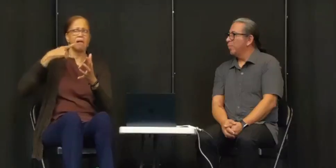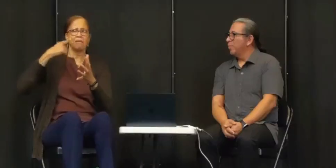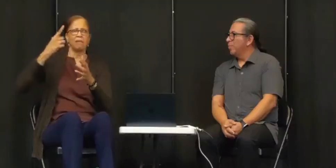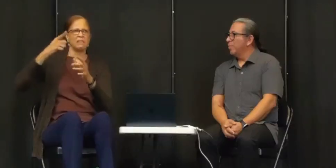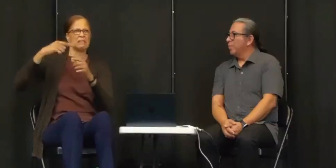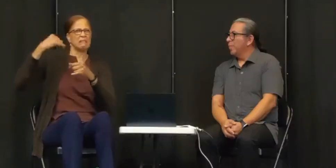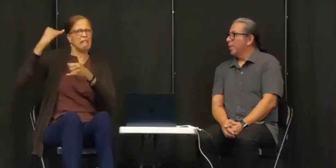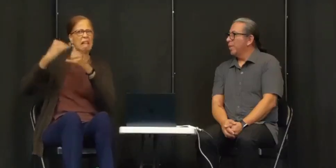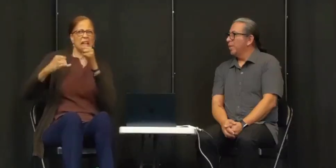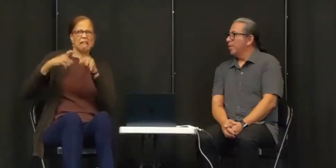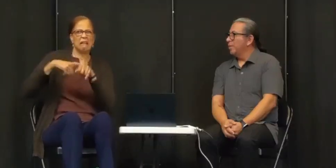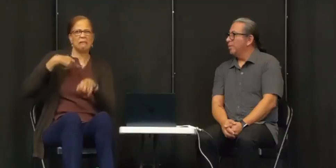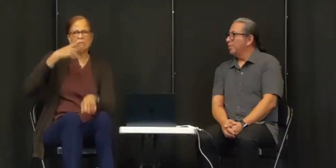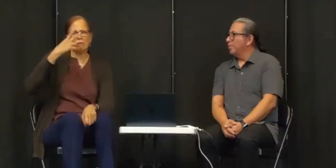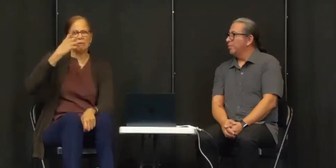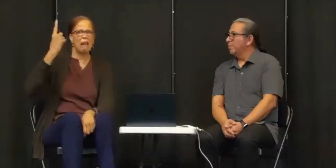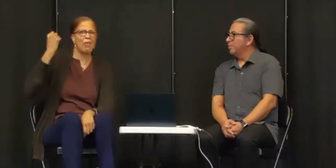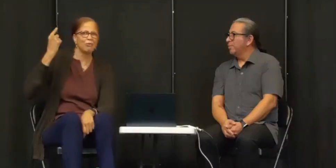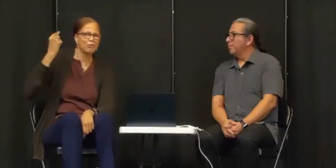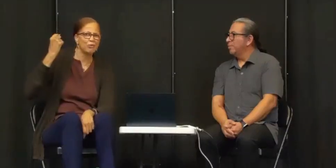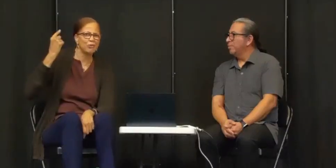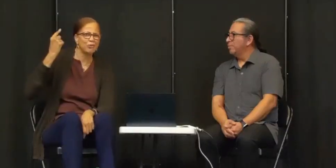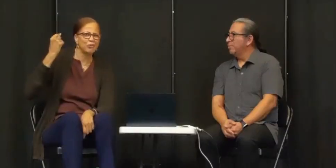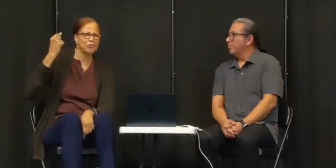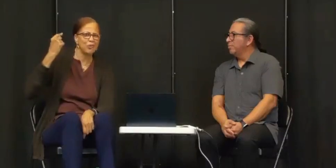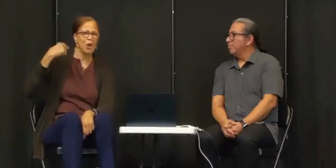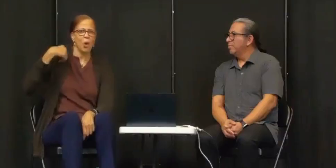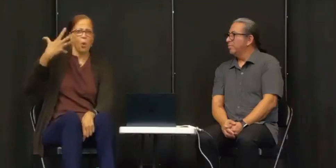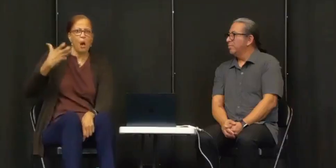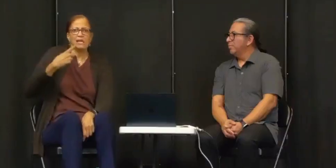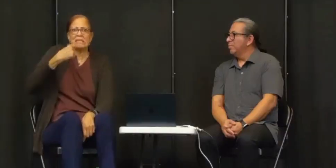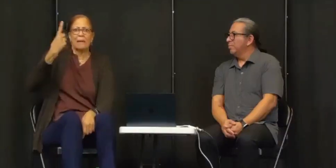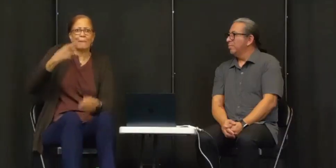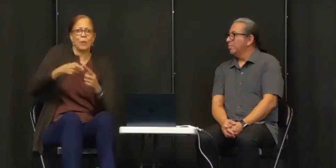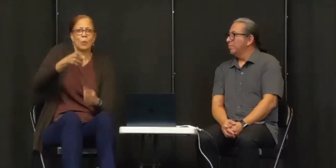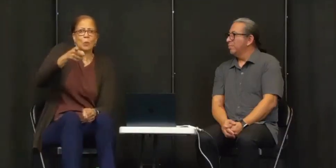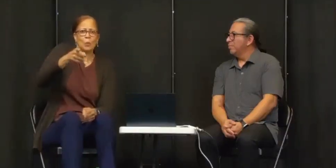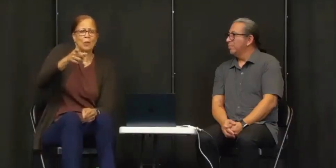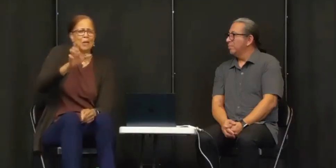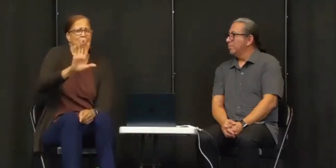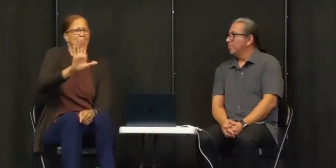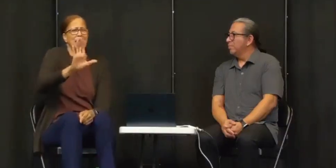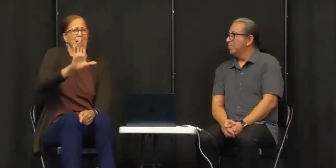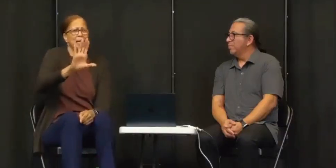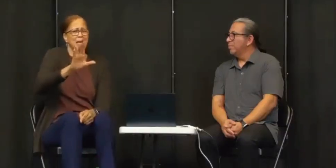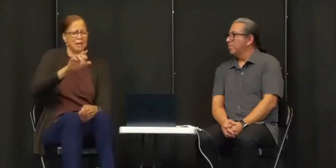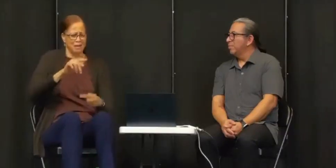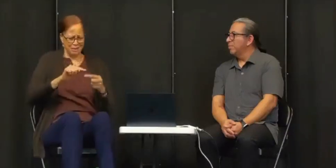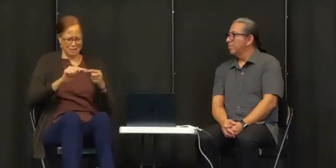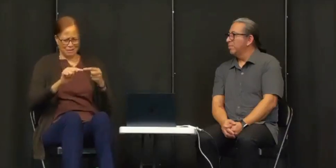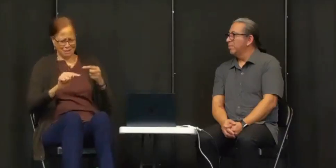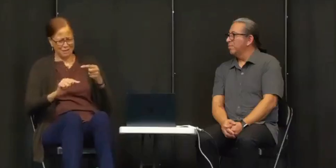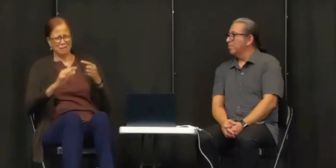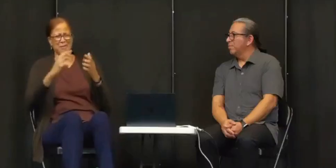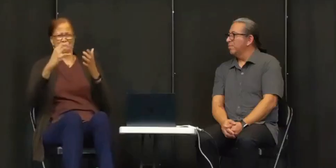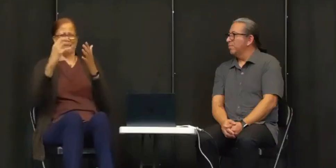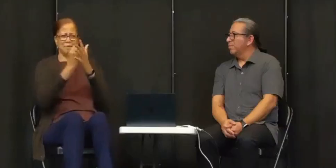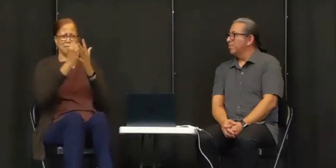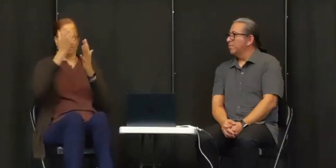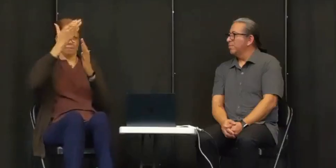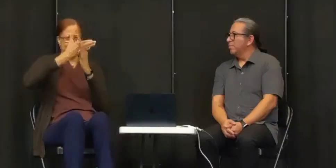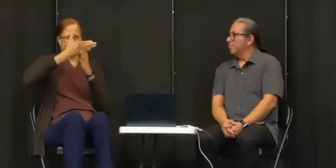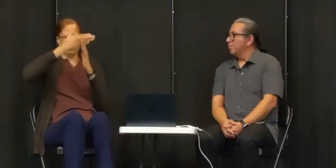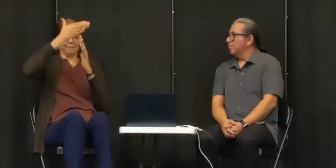and just try to figure it out and think like, oh, when's the last time I saw you? Oh, it wasn't since last year. What's new with you, I